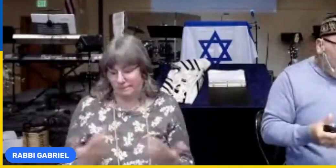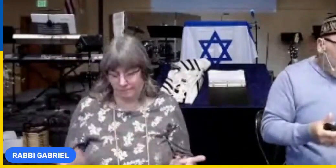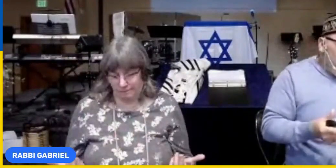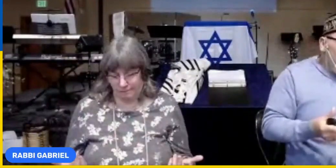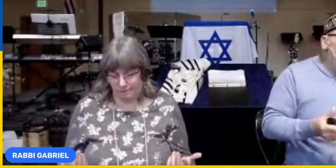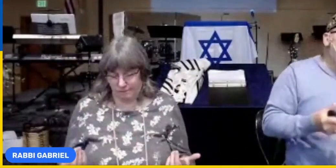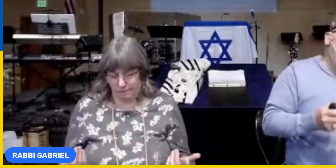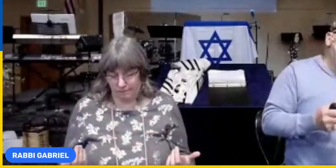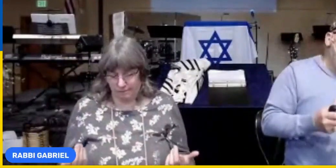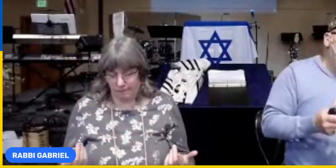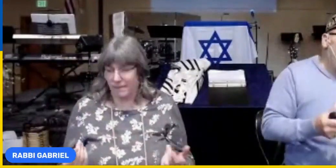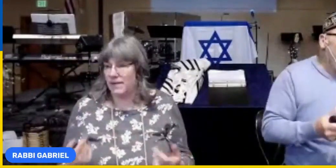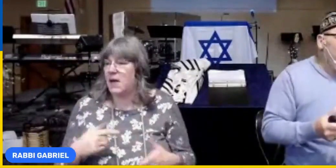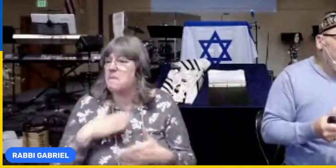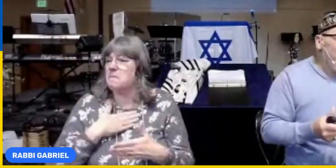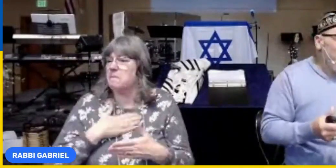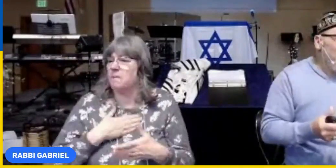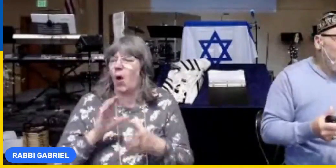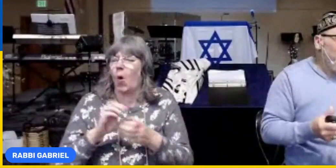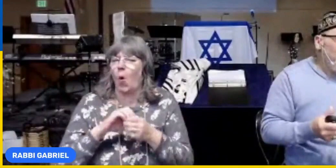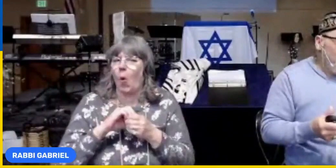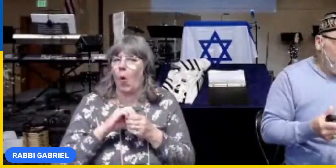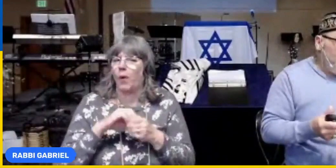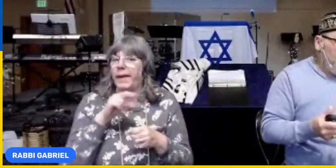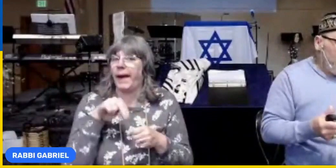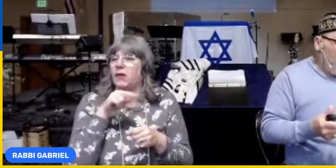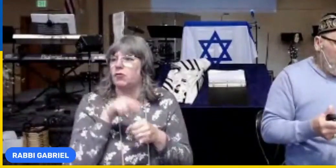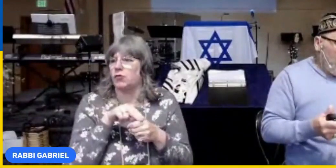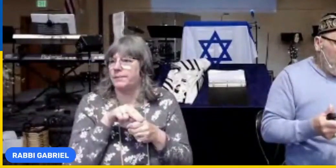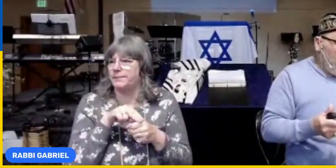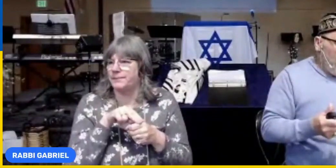That is, inside my own nature.